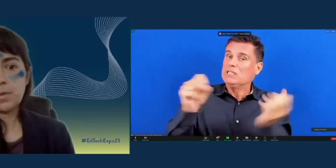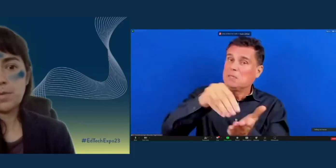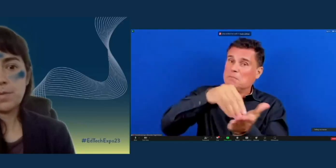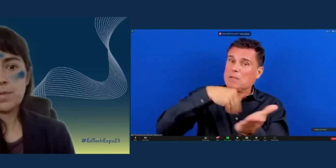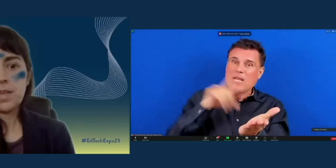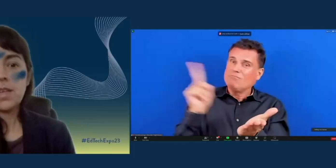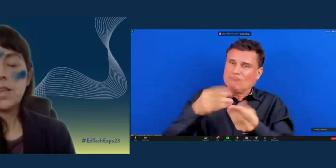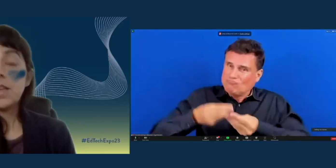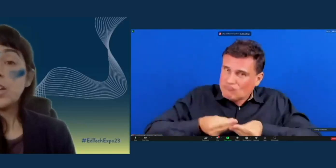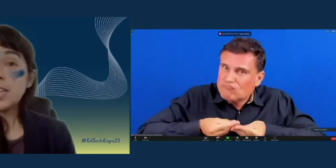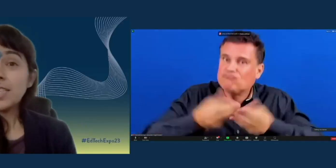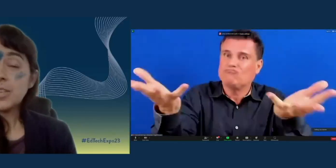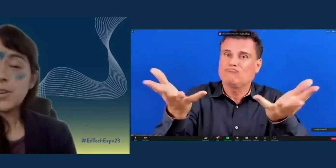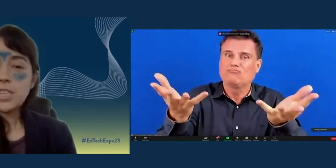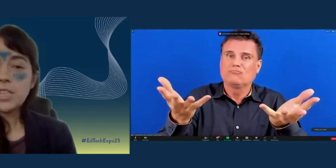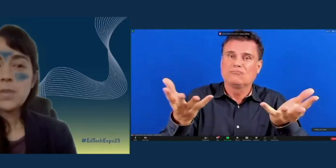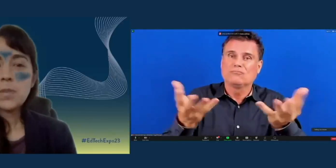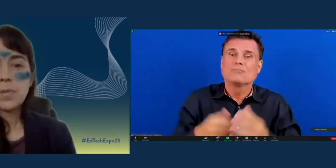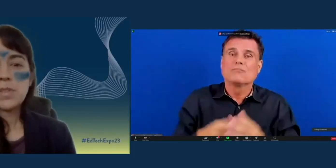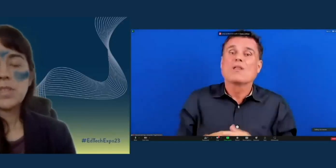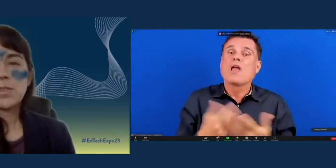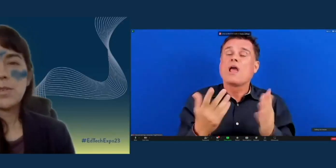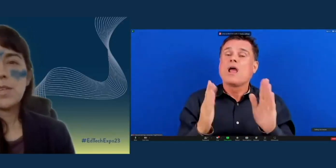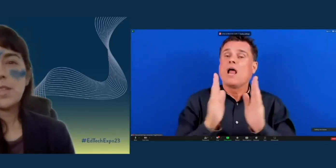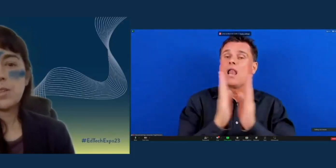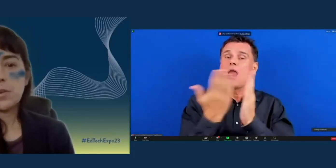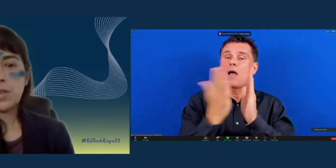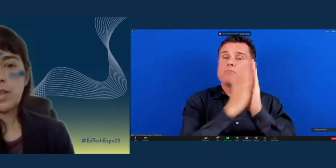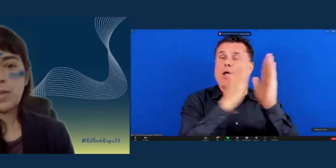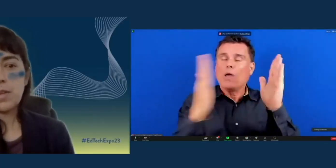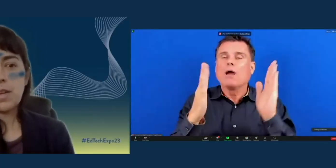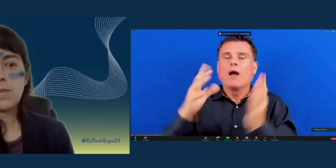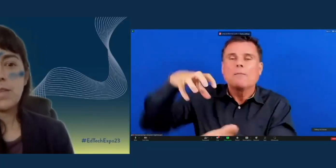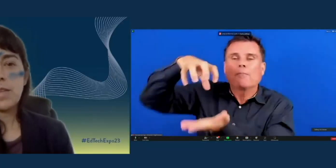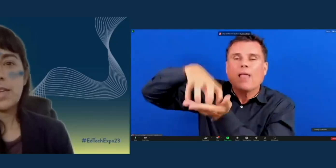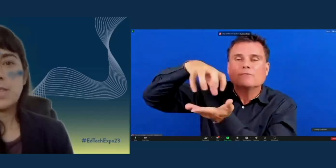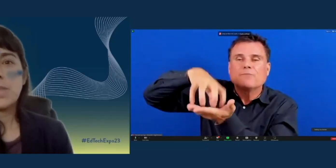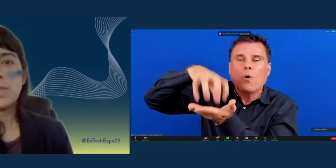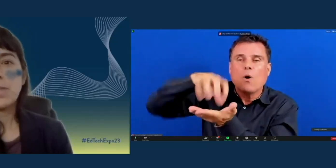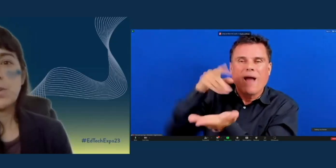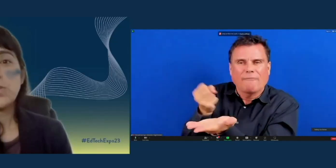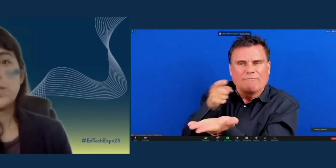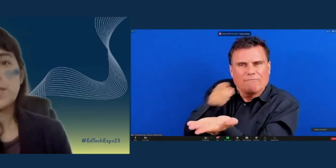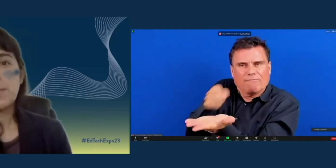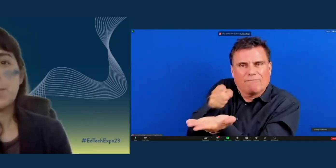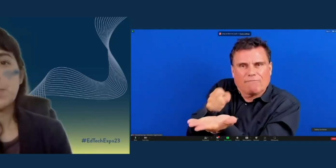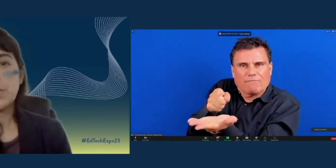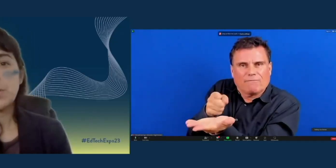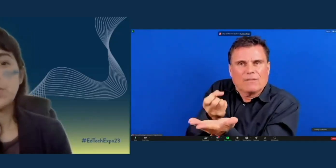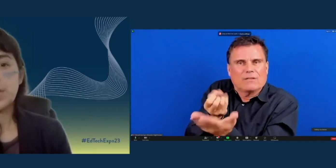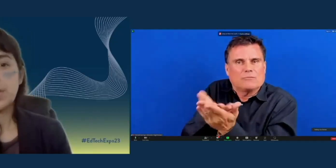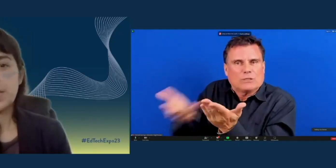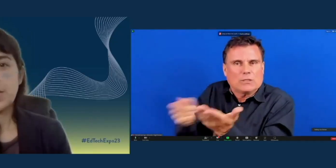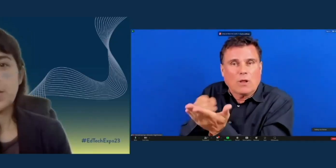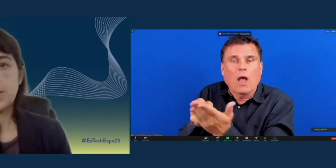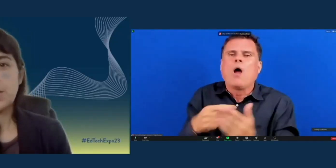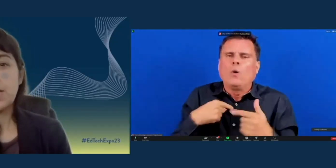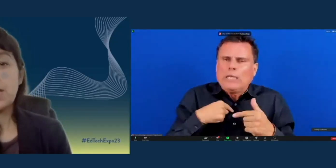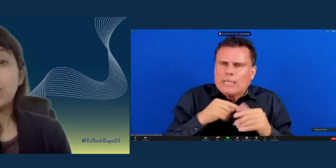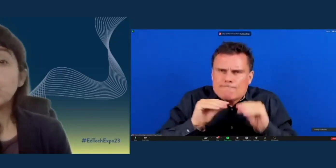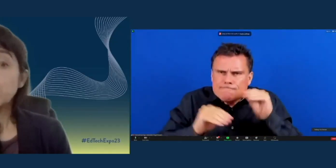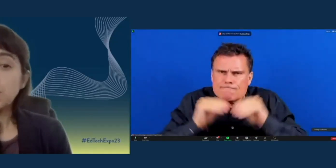platforms. Content creation was purposely driven at the local level and with the engagement of local disabled persons